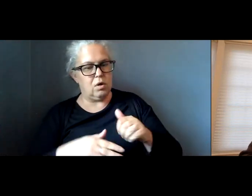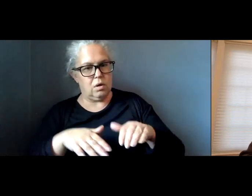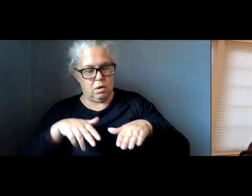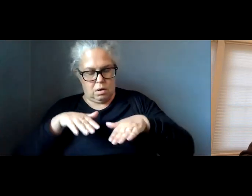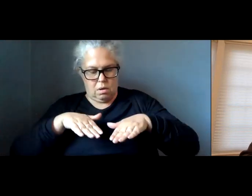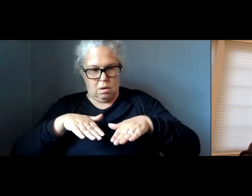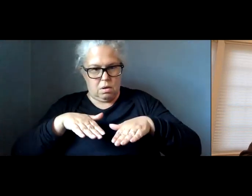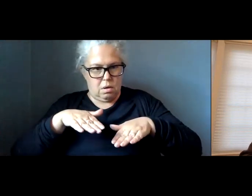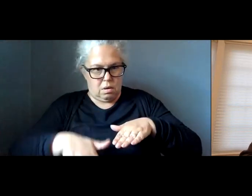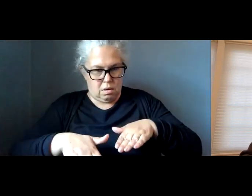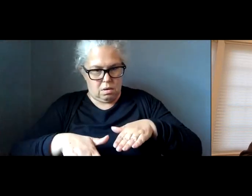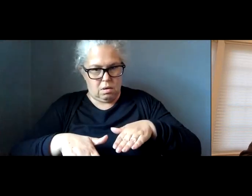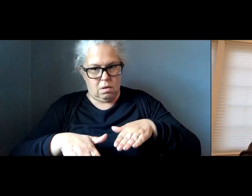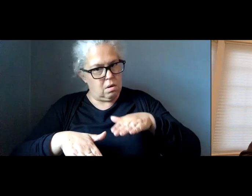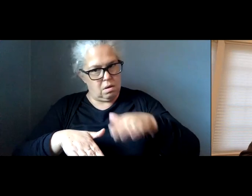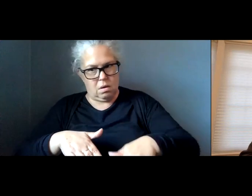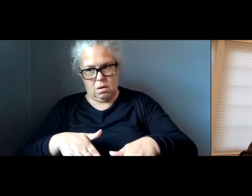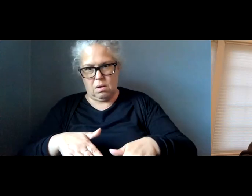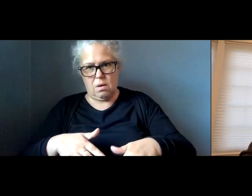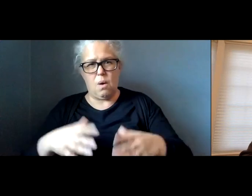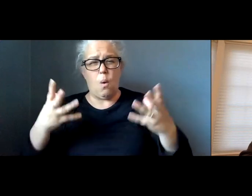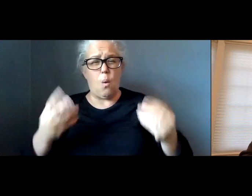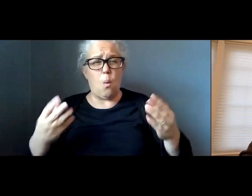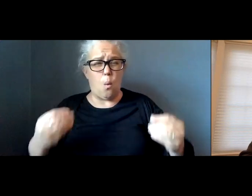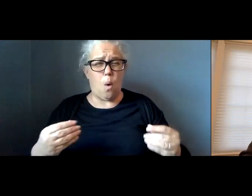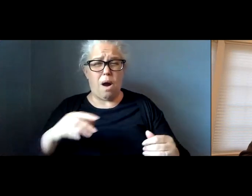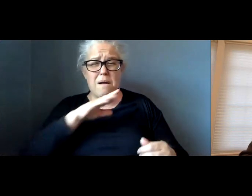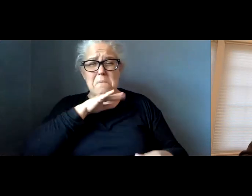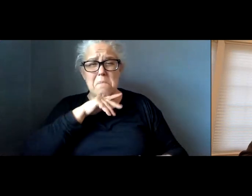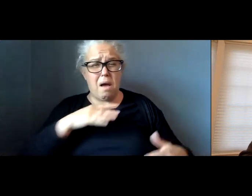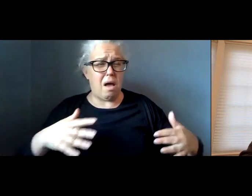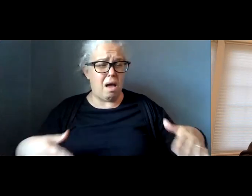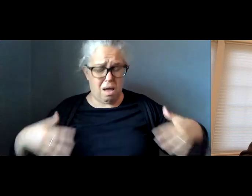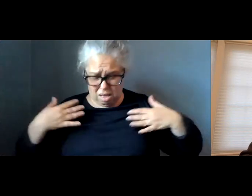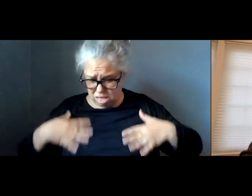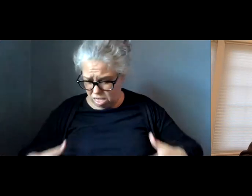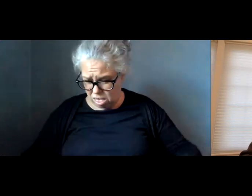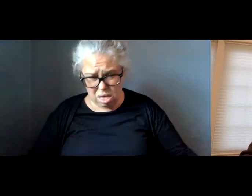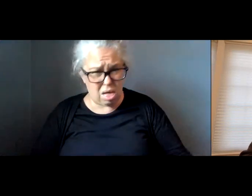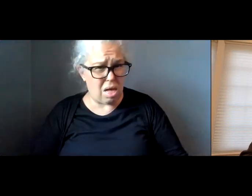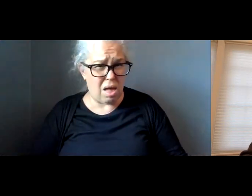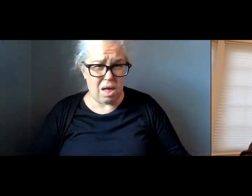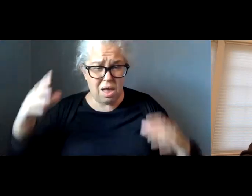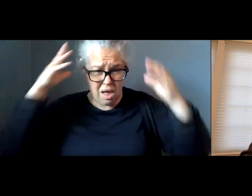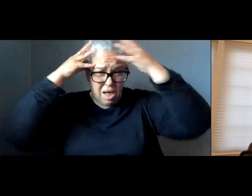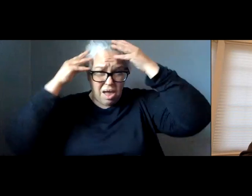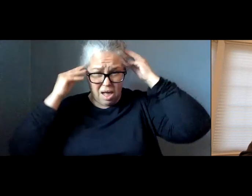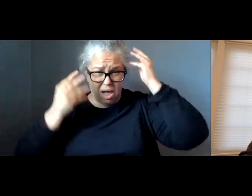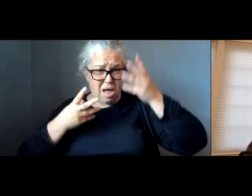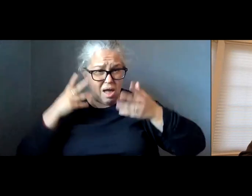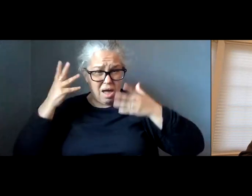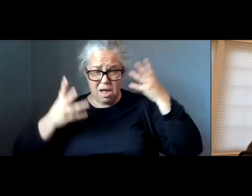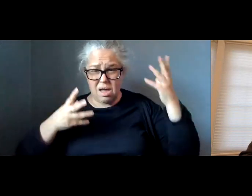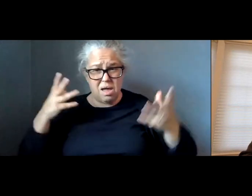Water-soaked creases spider-webbed her jacket, her legs mud-splattered to the knees, and bedraggled hair falling out from her